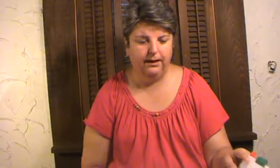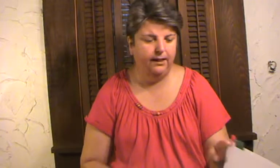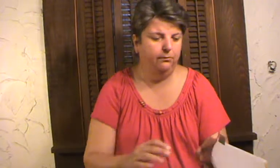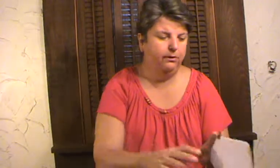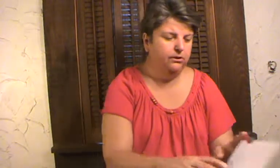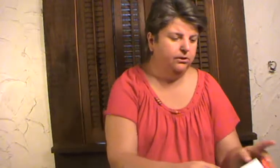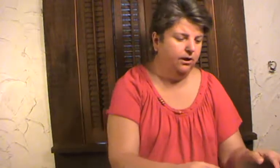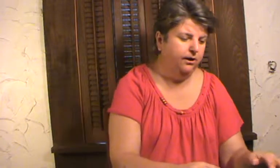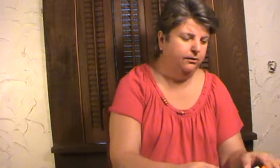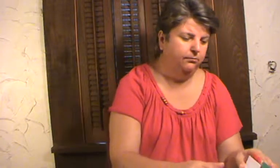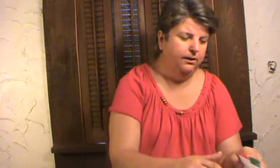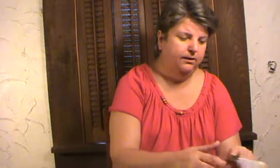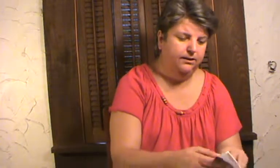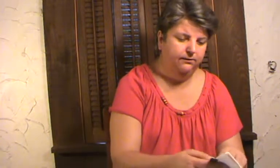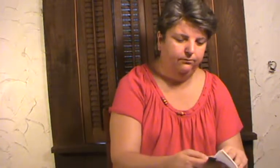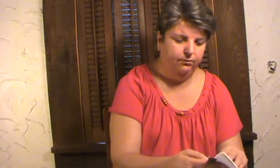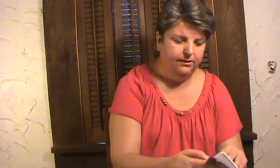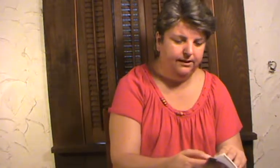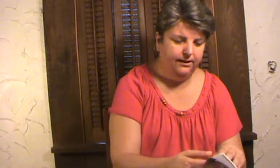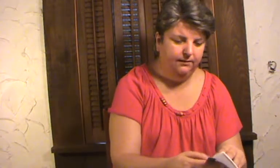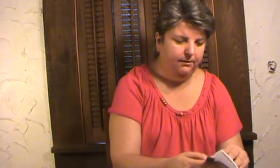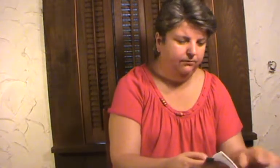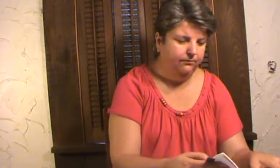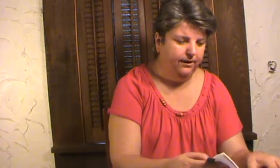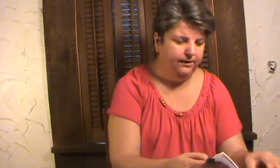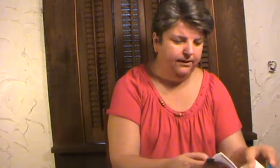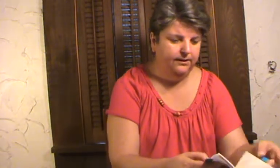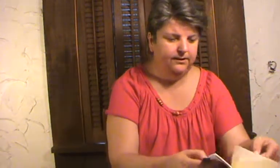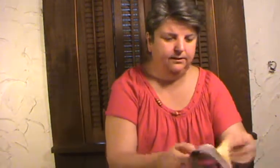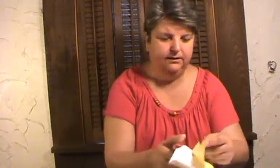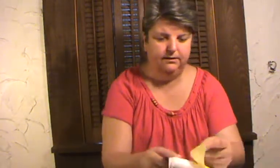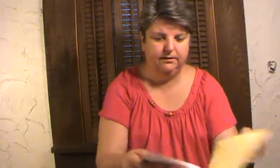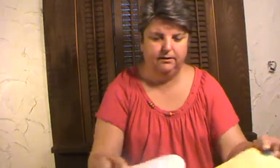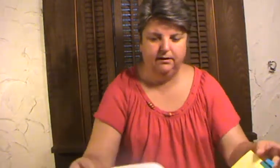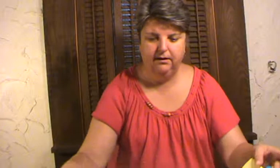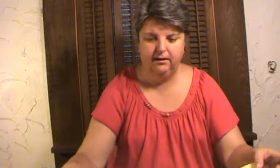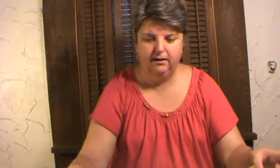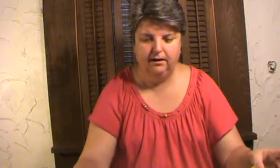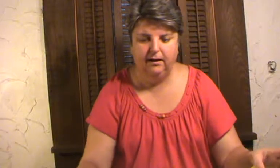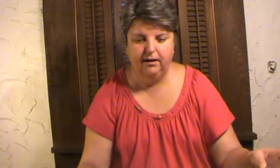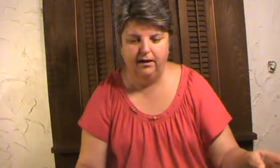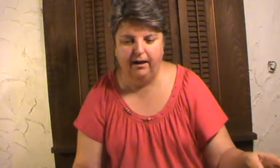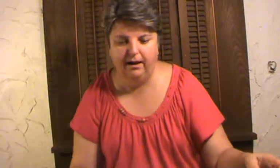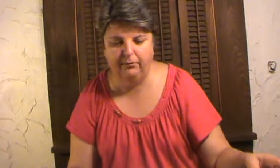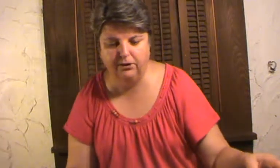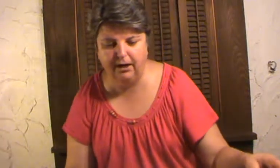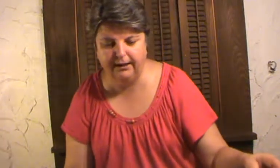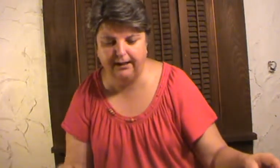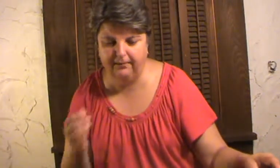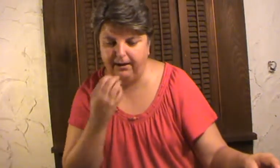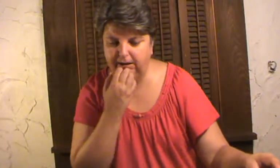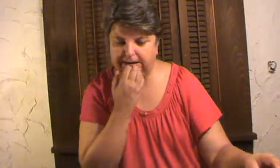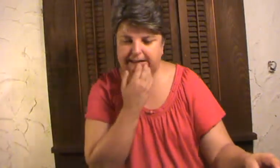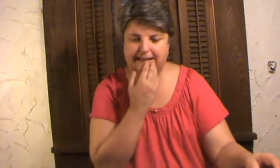We will start with lesson 14. Let me go find it. And we're talking about